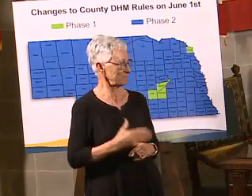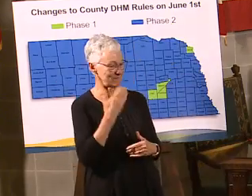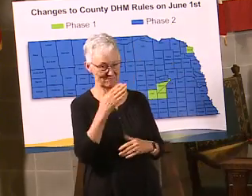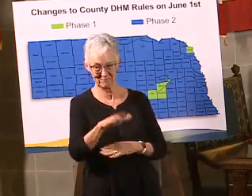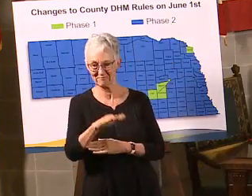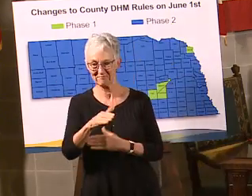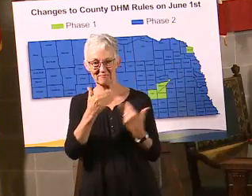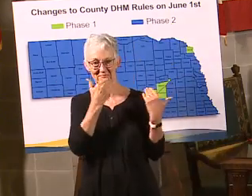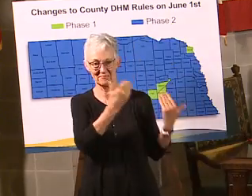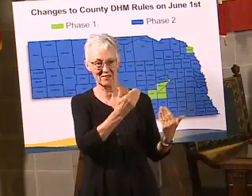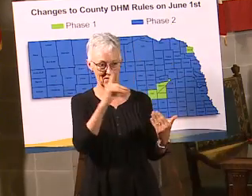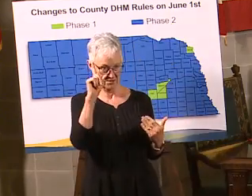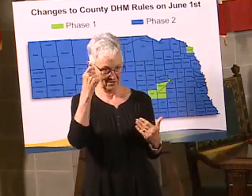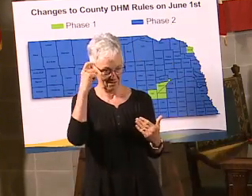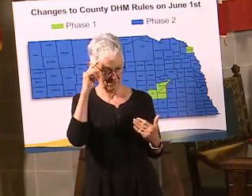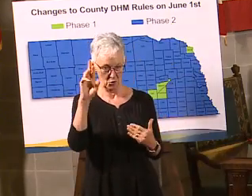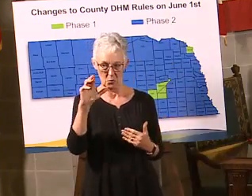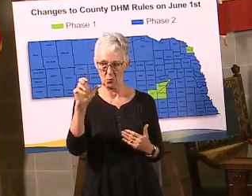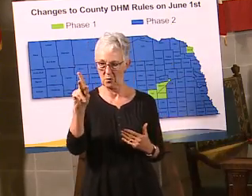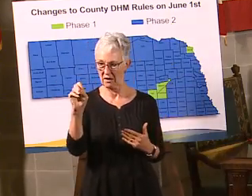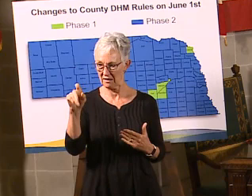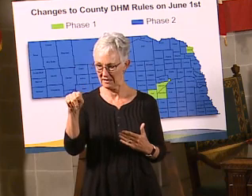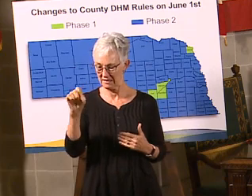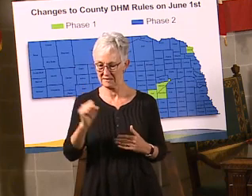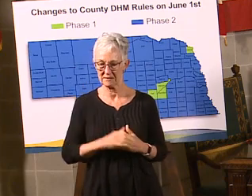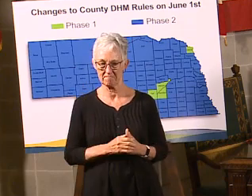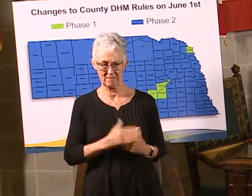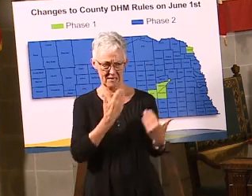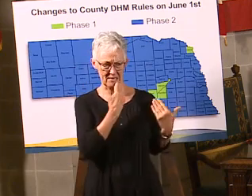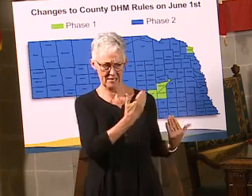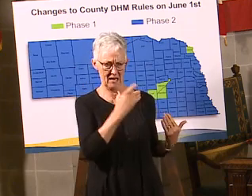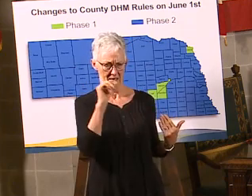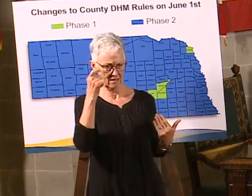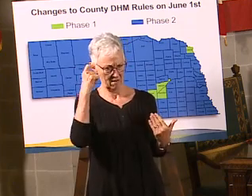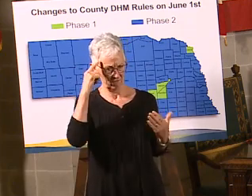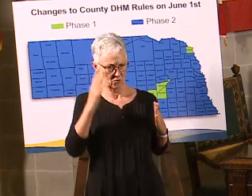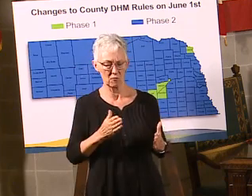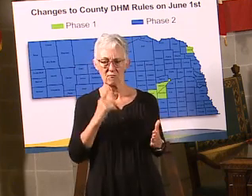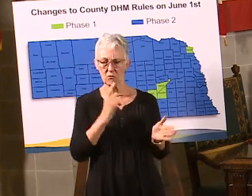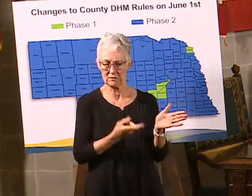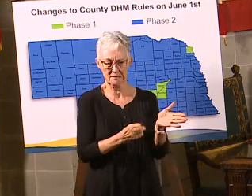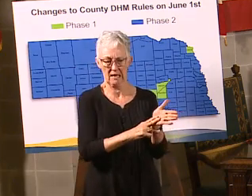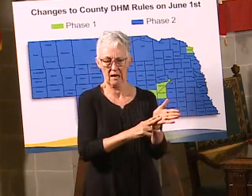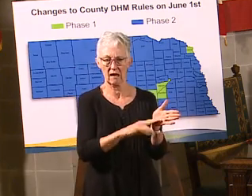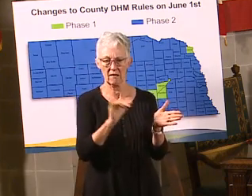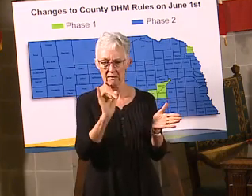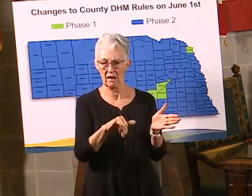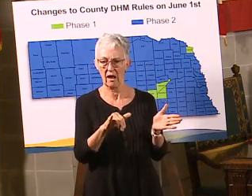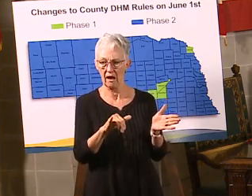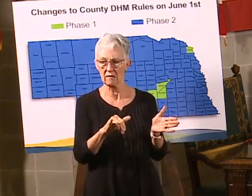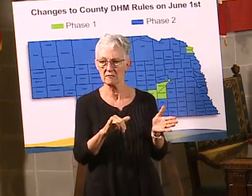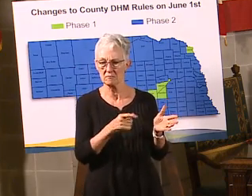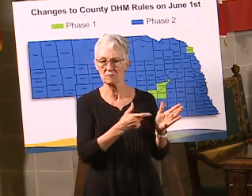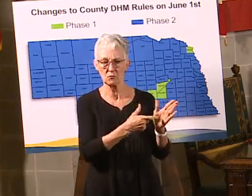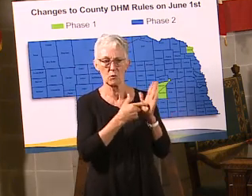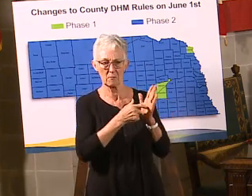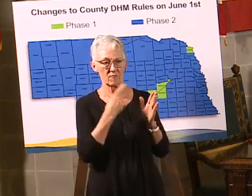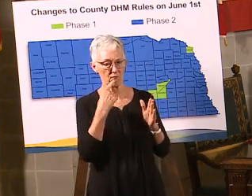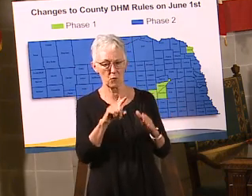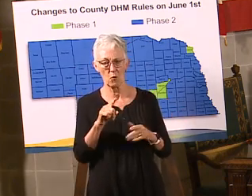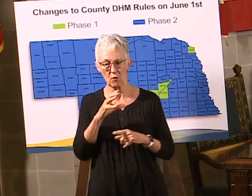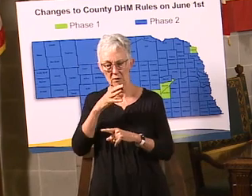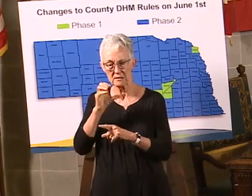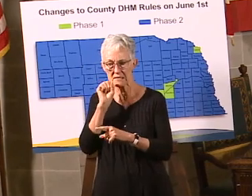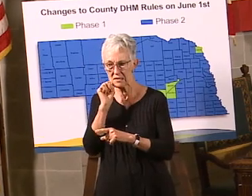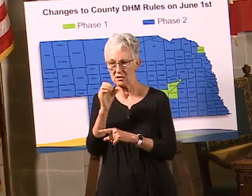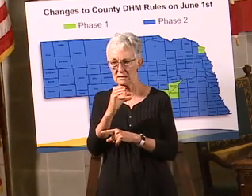Good afternoon. Thank you, Governor Ricketts. I would like to thank the governor for the executive order he signed earlier today and for his ongoing leadership. This